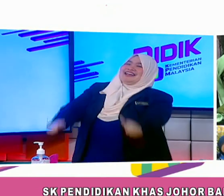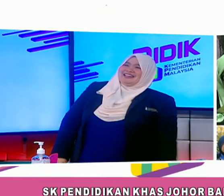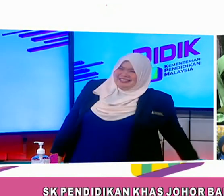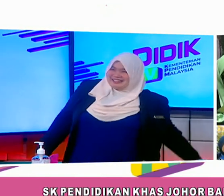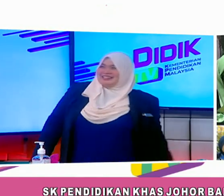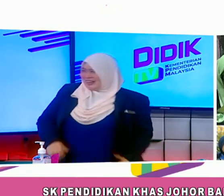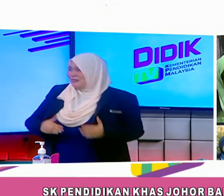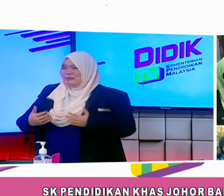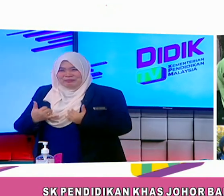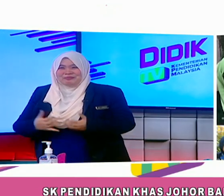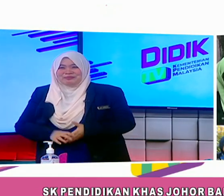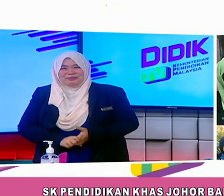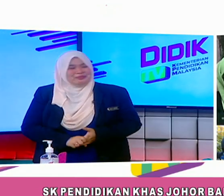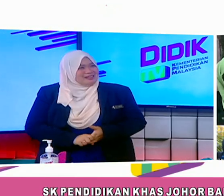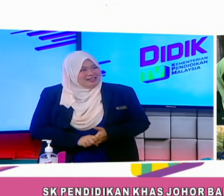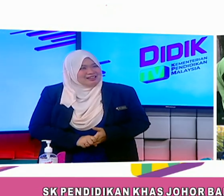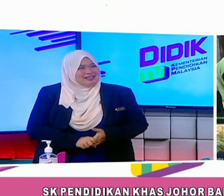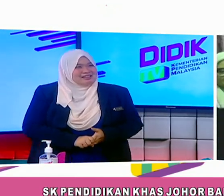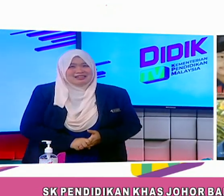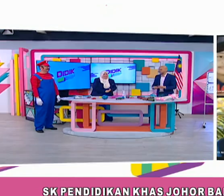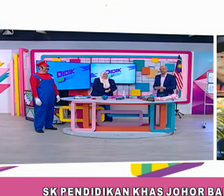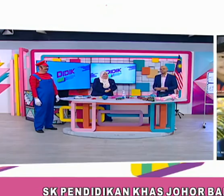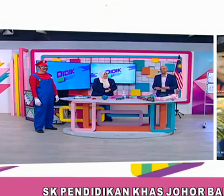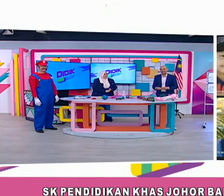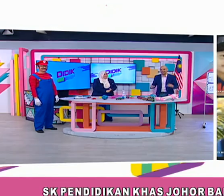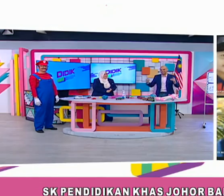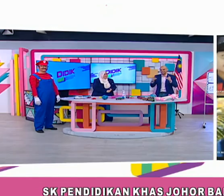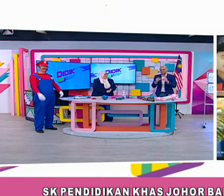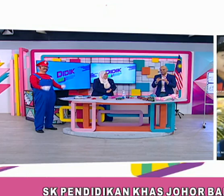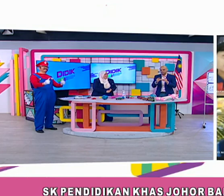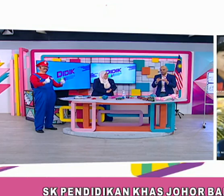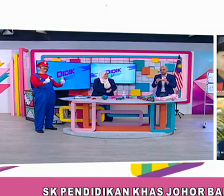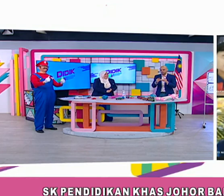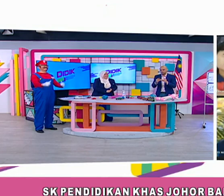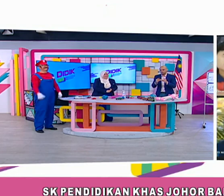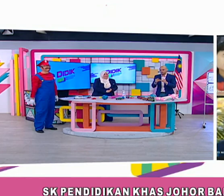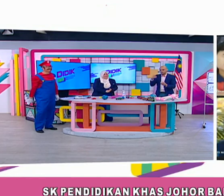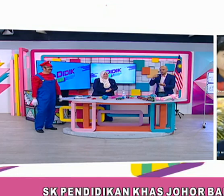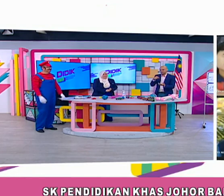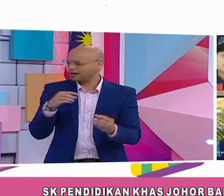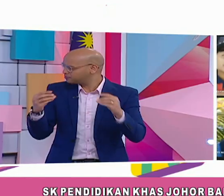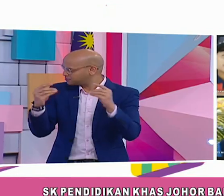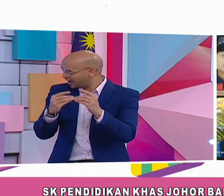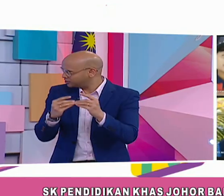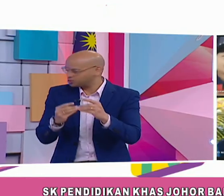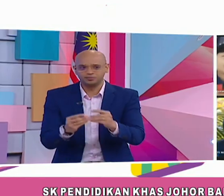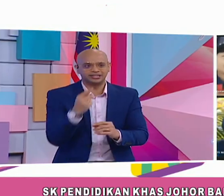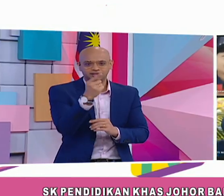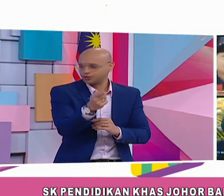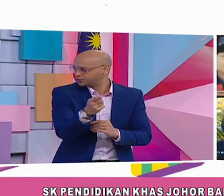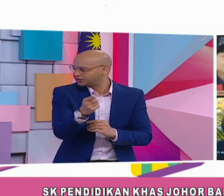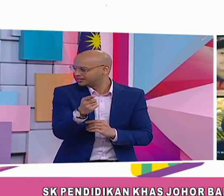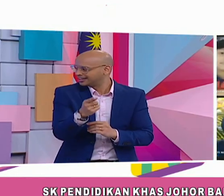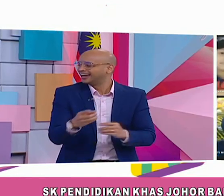Yeah. Yes, it is very nice to meet.